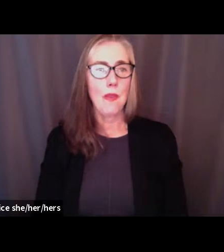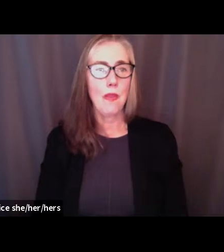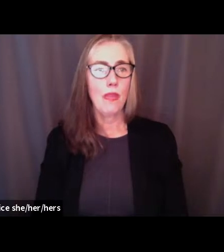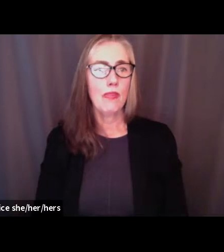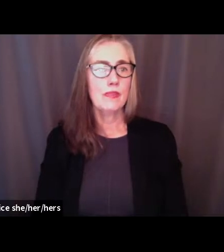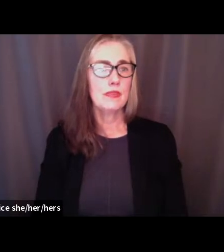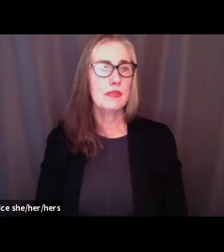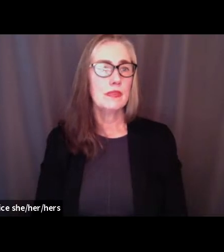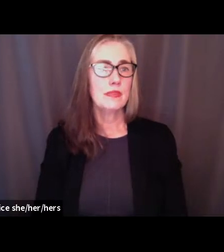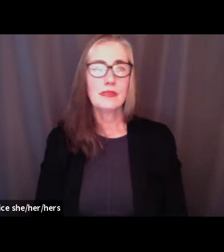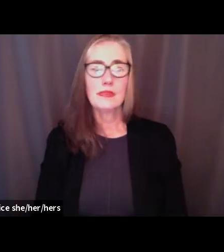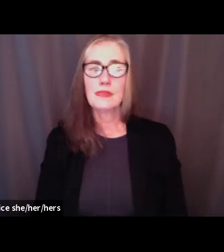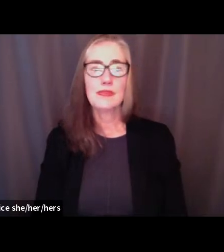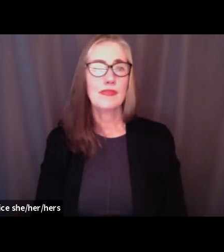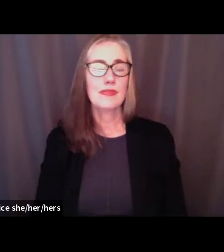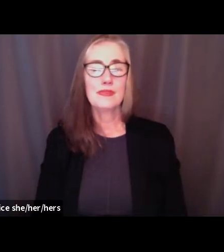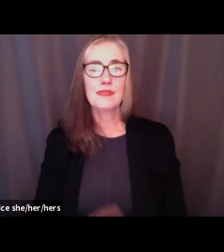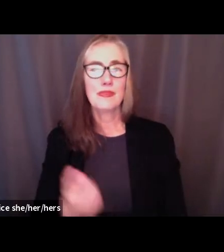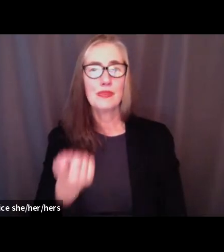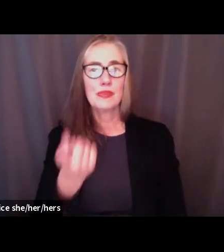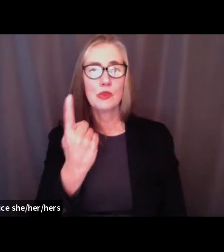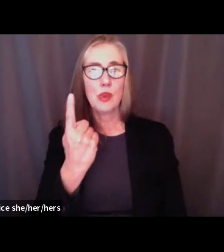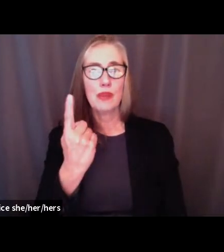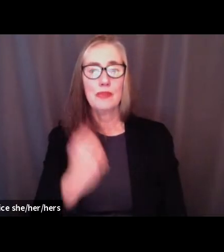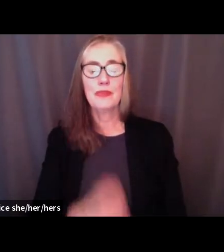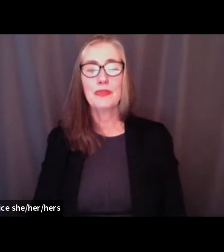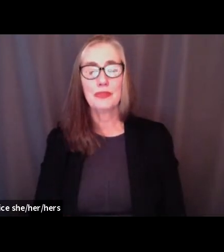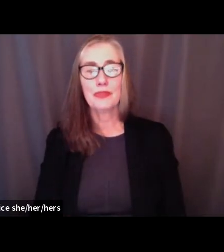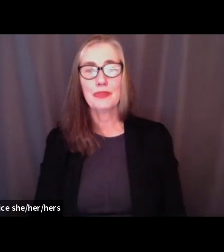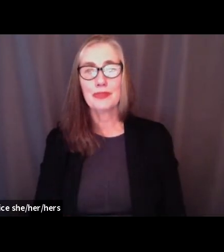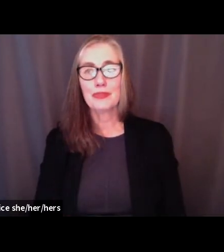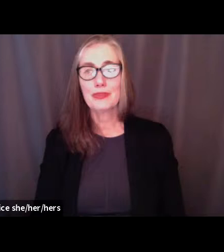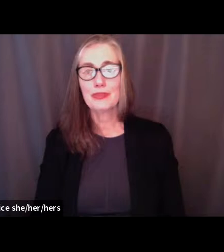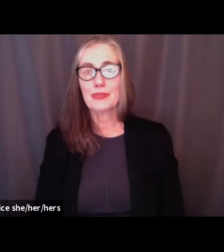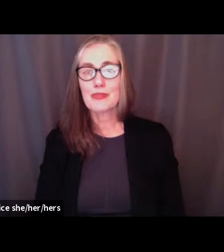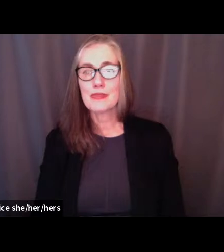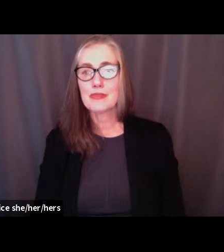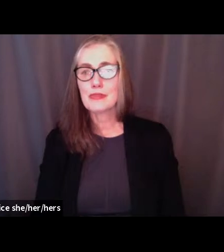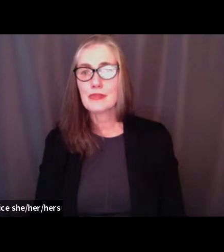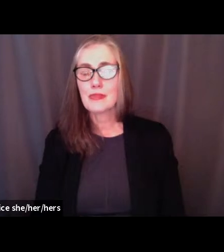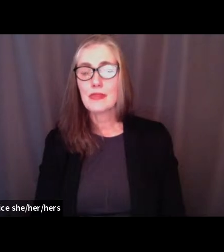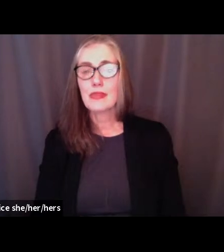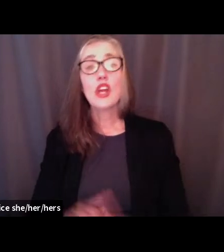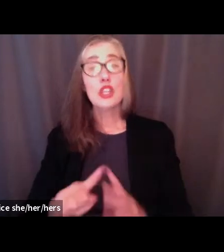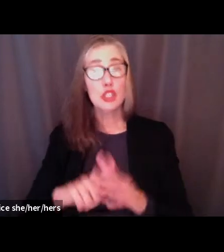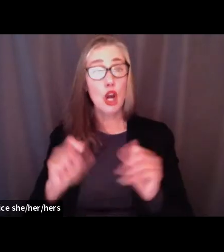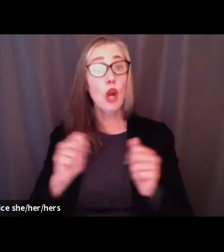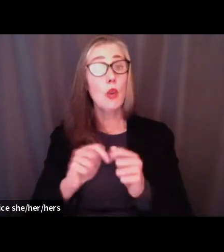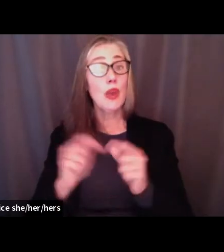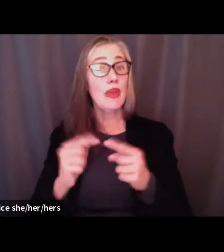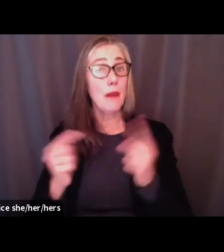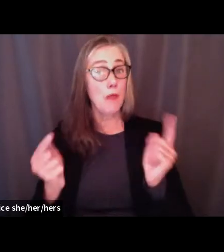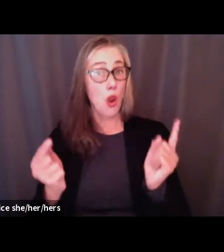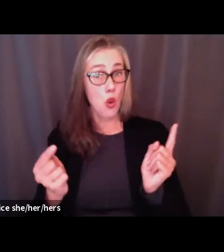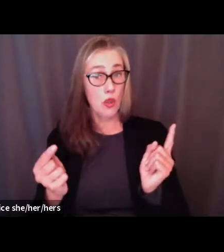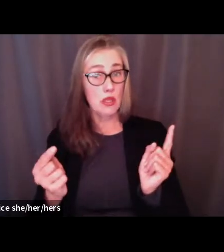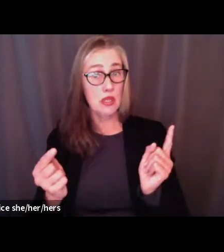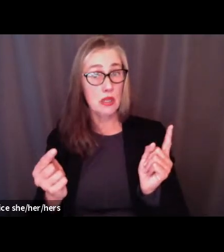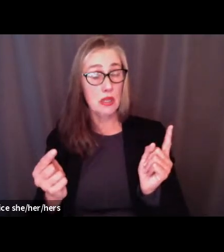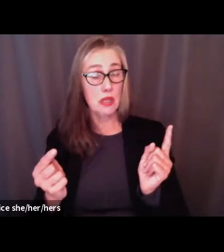Yep, just the one. great. So I believe we start with the opposed. Is that correct?